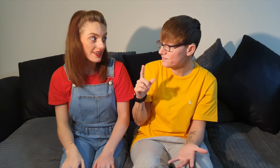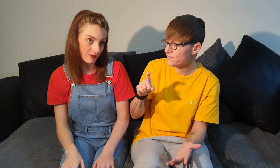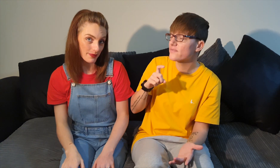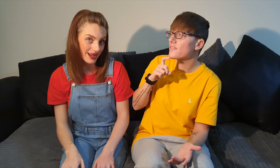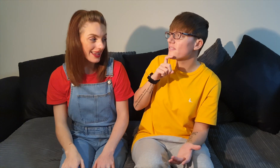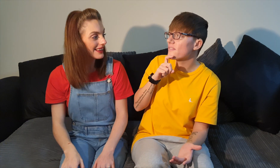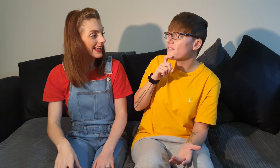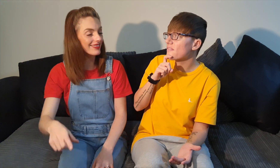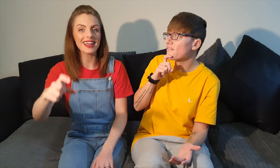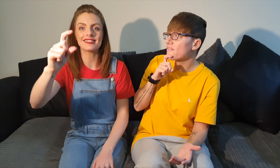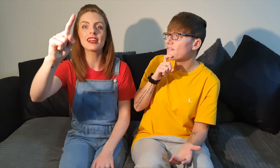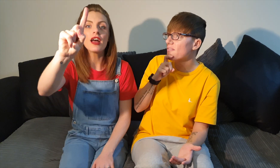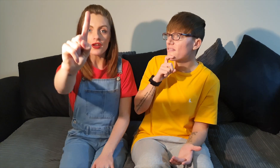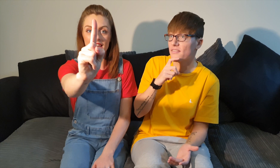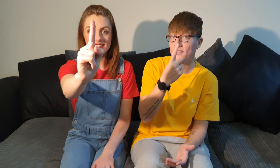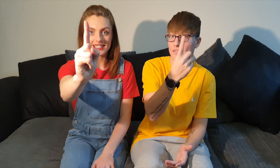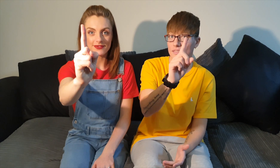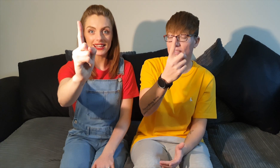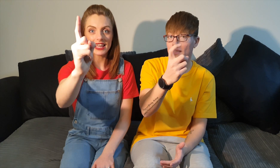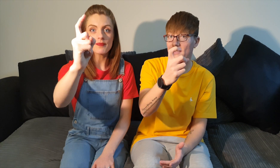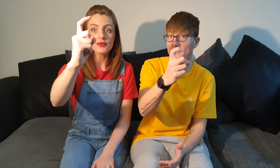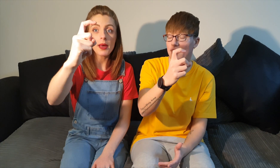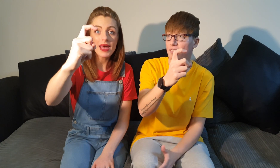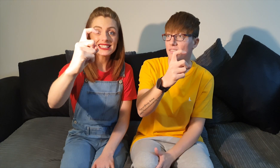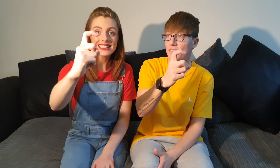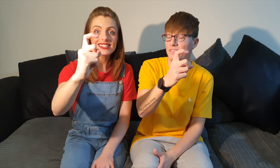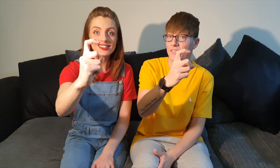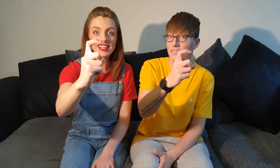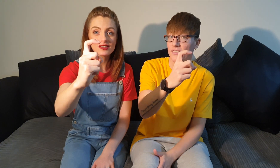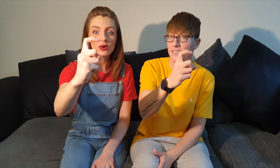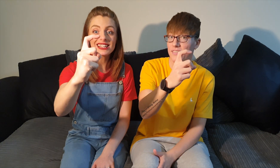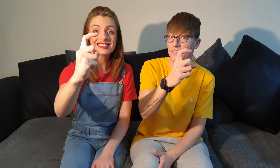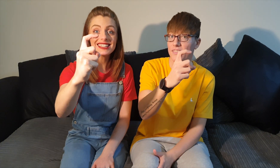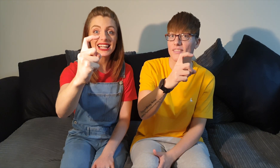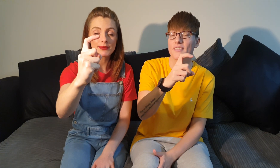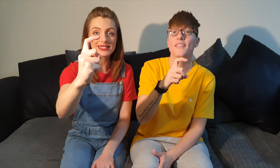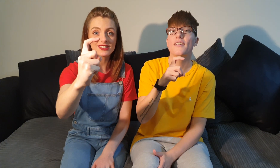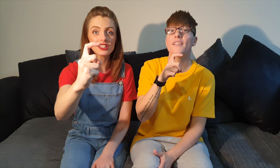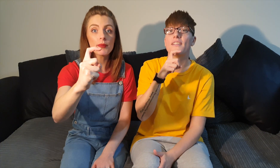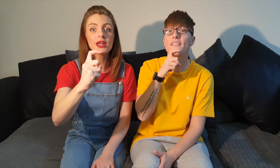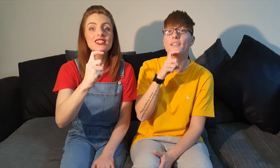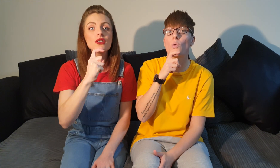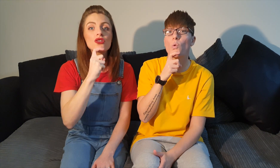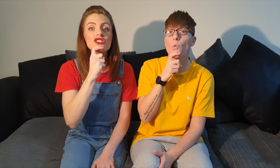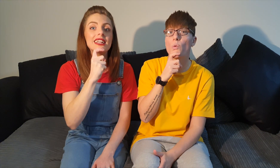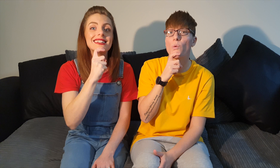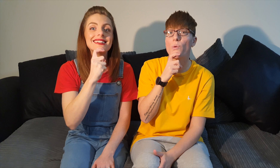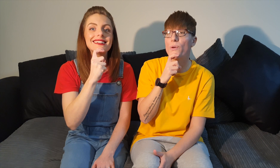different way, like this. Index finger bent, just like so, in a C-like position. Bring it to your chin.